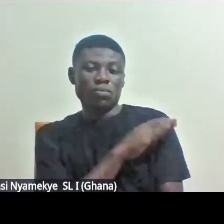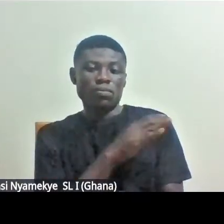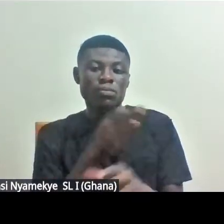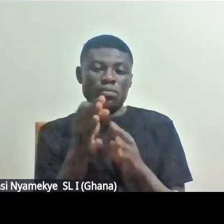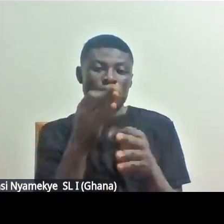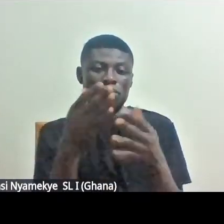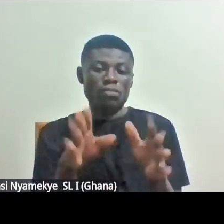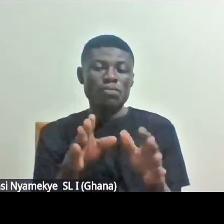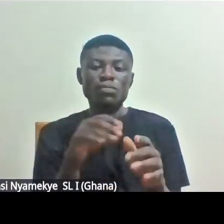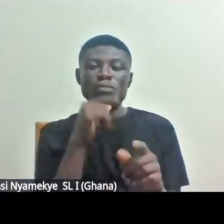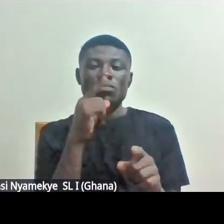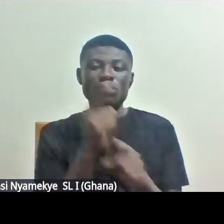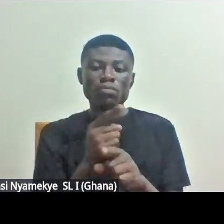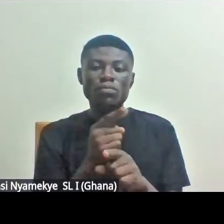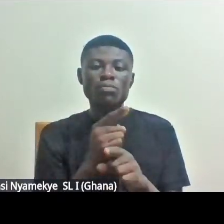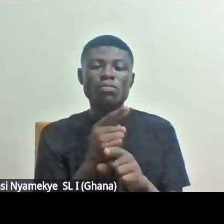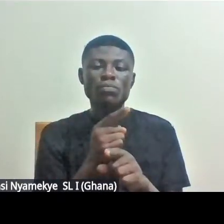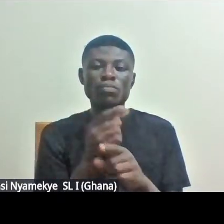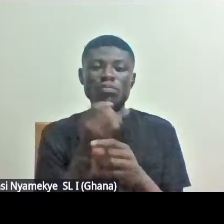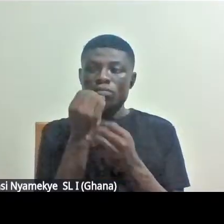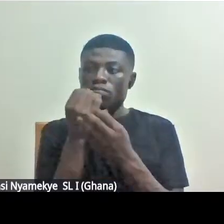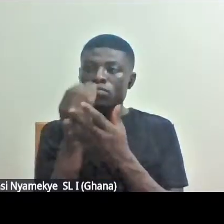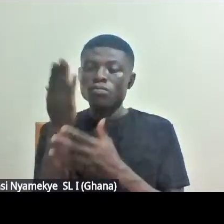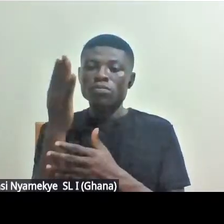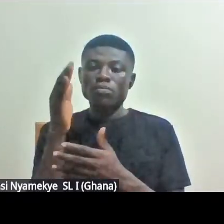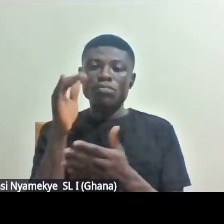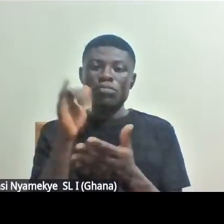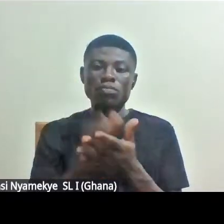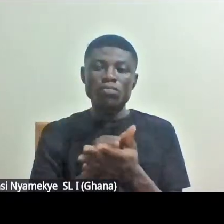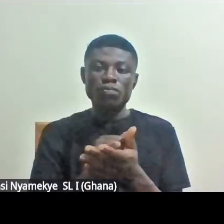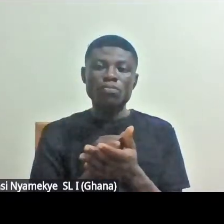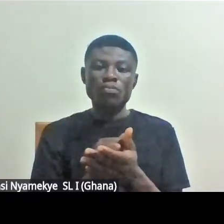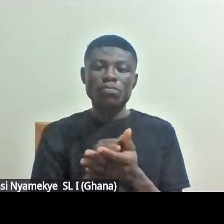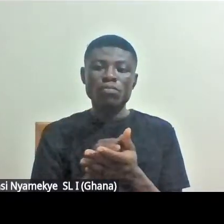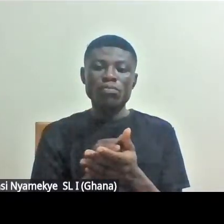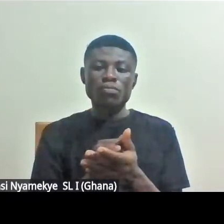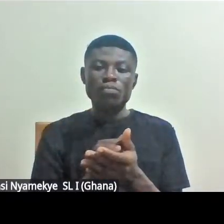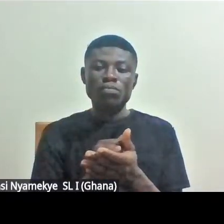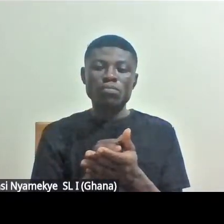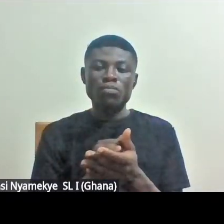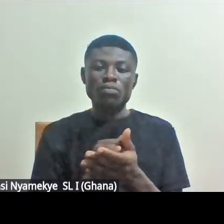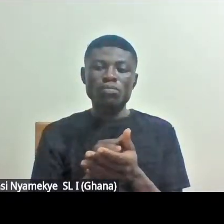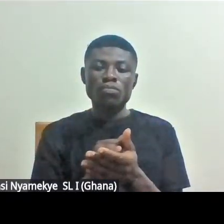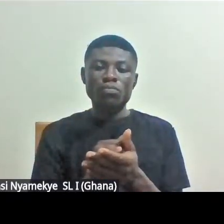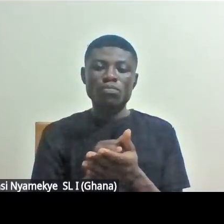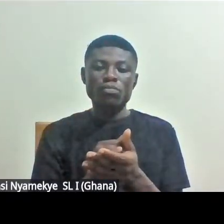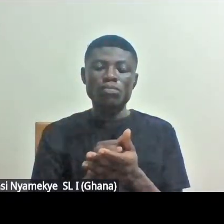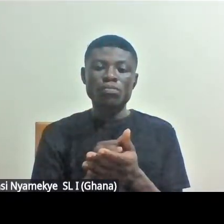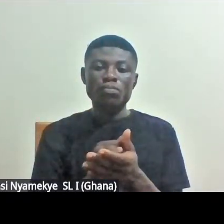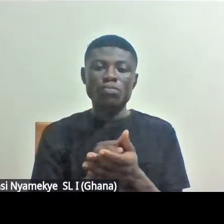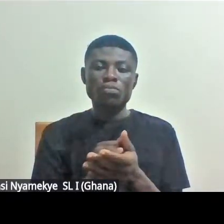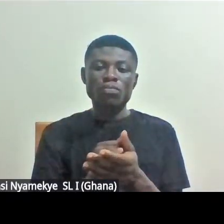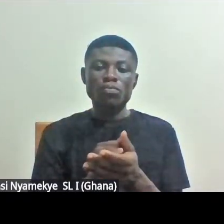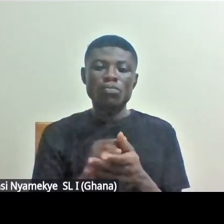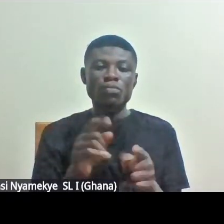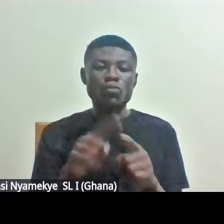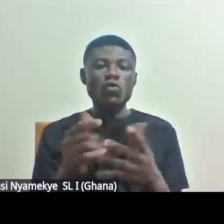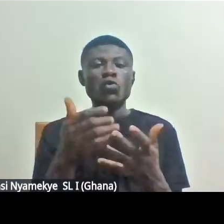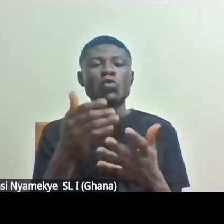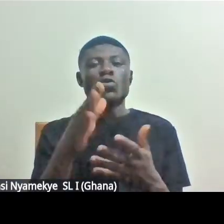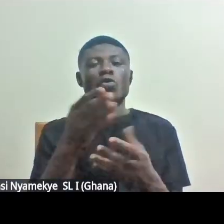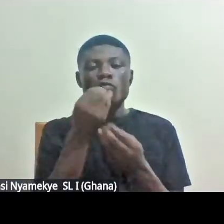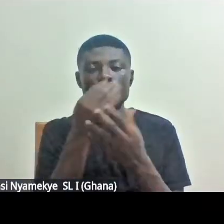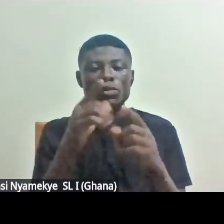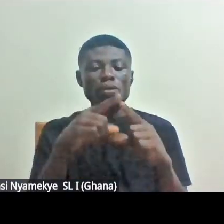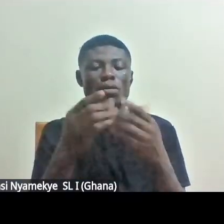don't go and put information that you wouldn't want it to be out there. So credit card information,